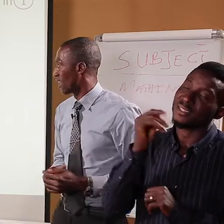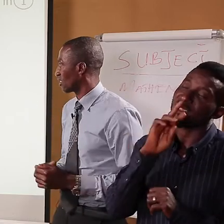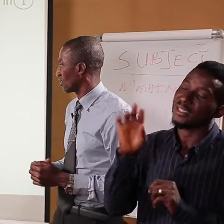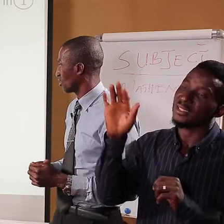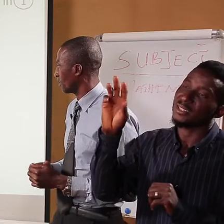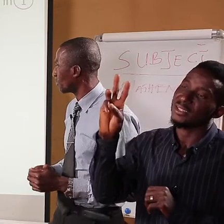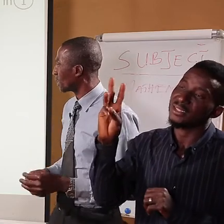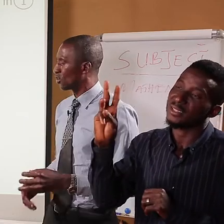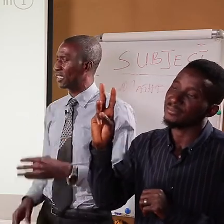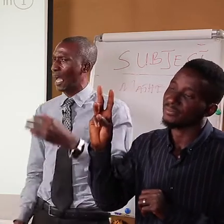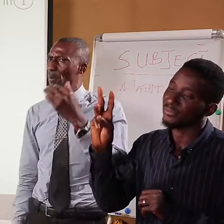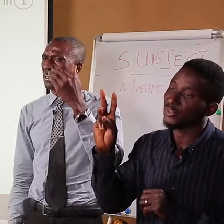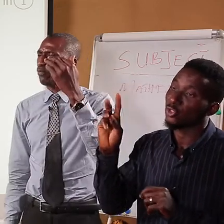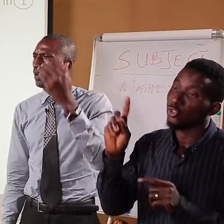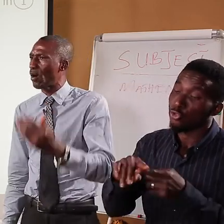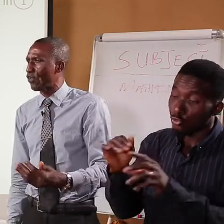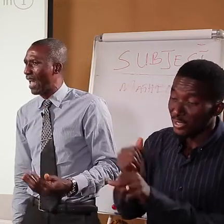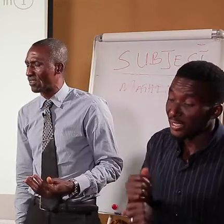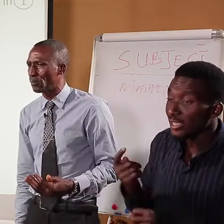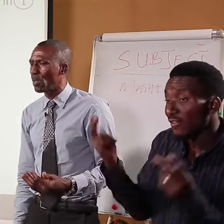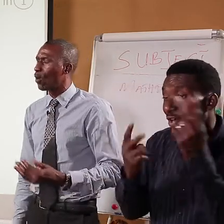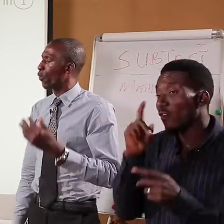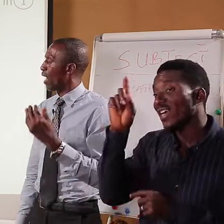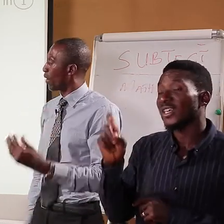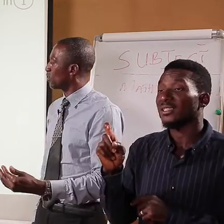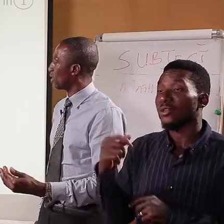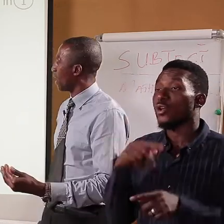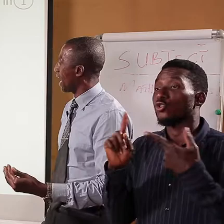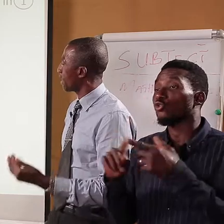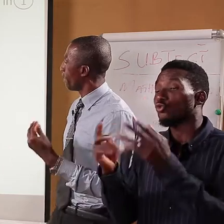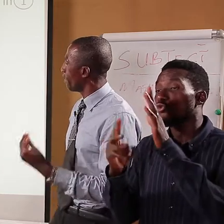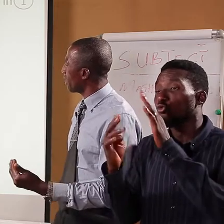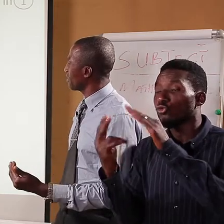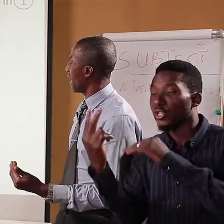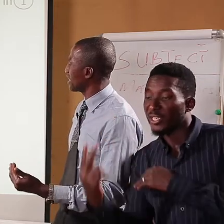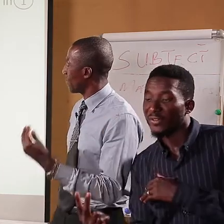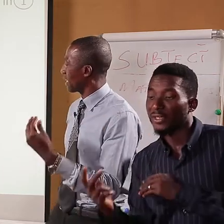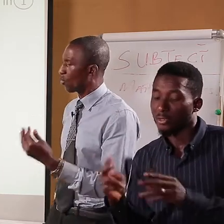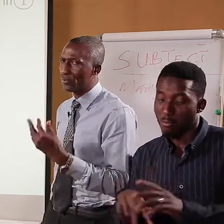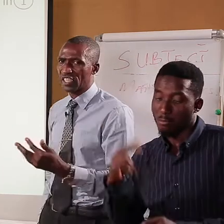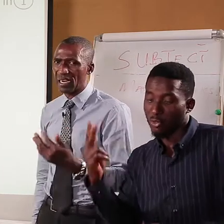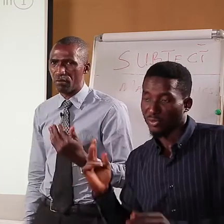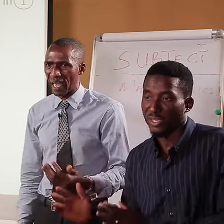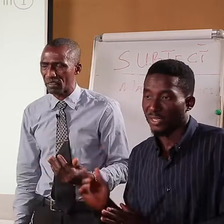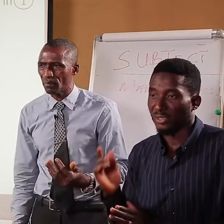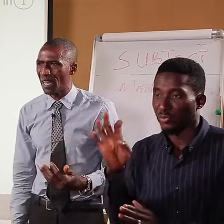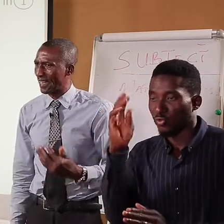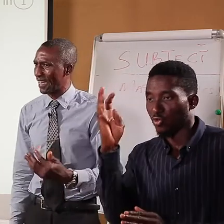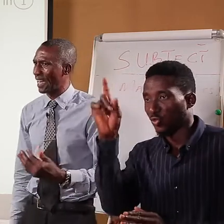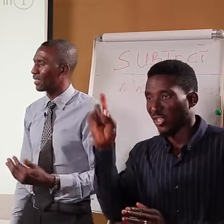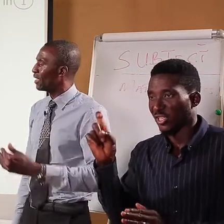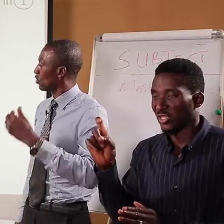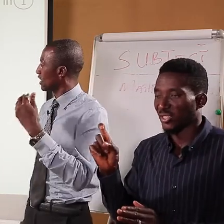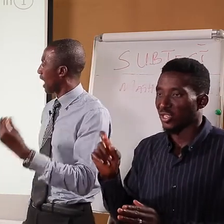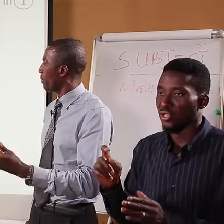the answer is 16. To determine the value of x, we are going to divide both sides by the coefficient of x. I